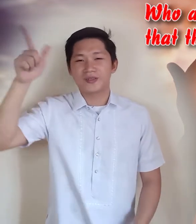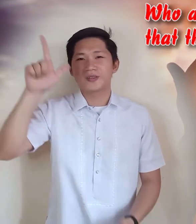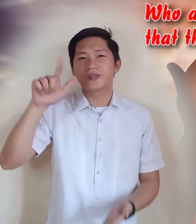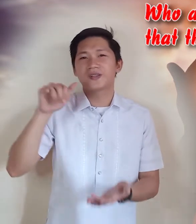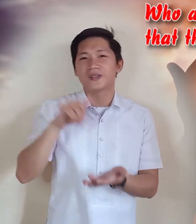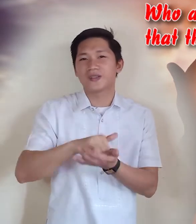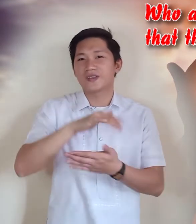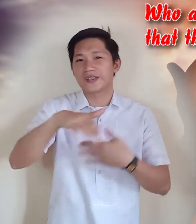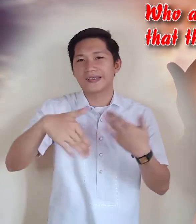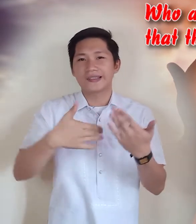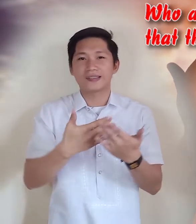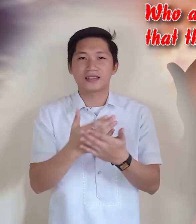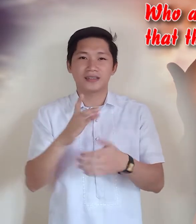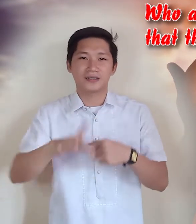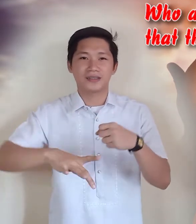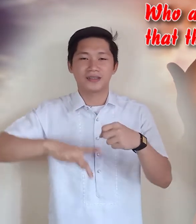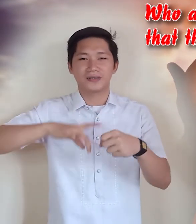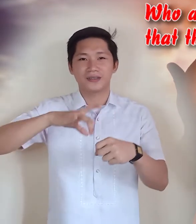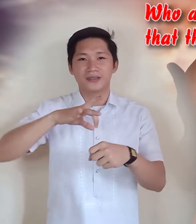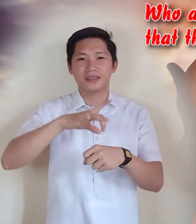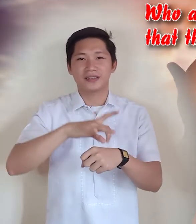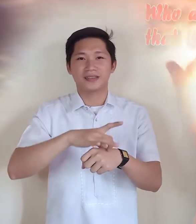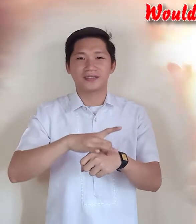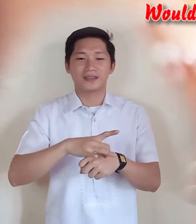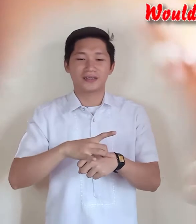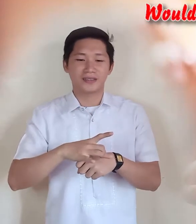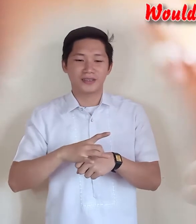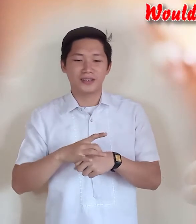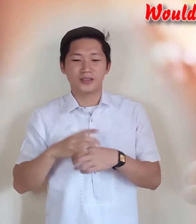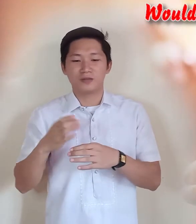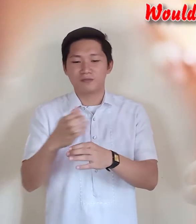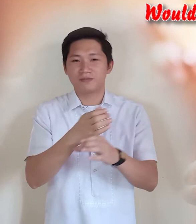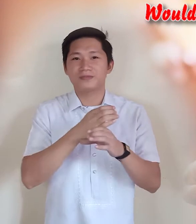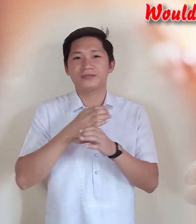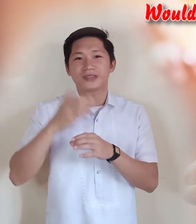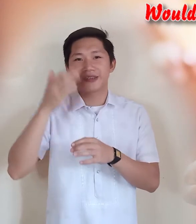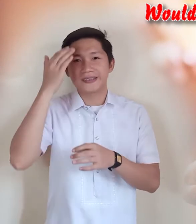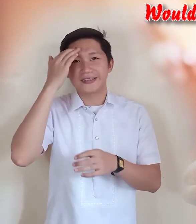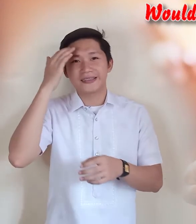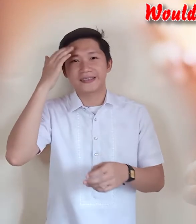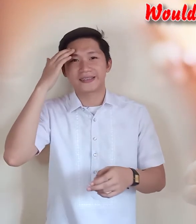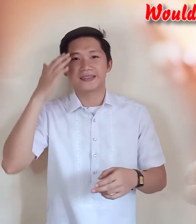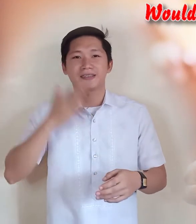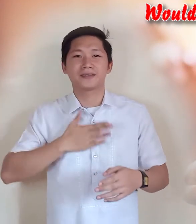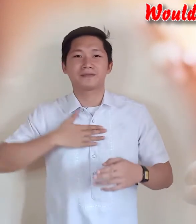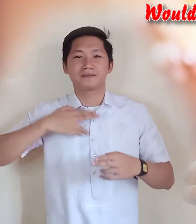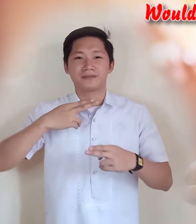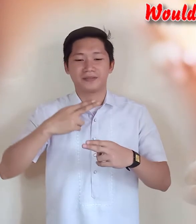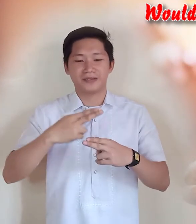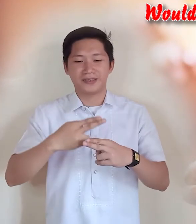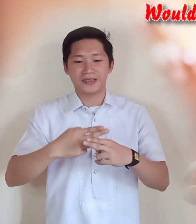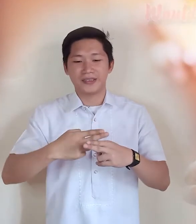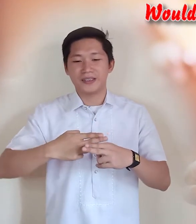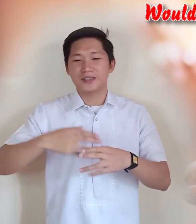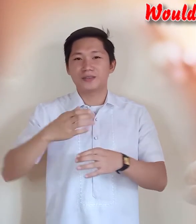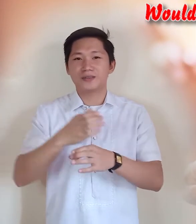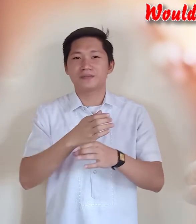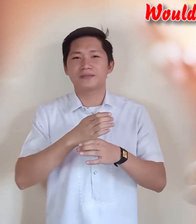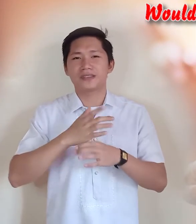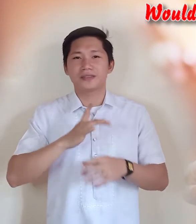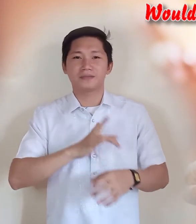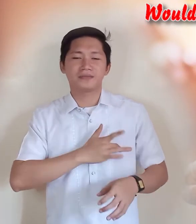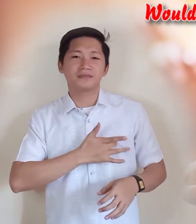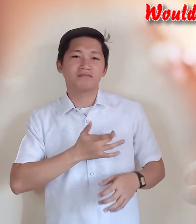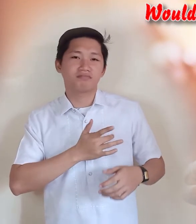that the Lord of all the earth would care to know my name, would care